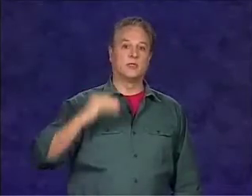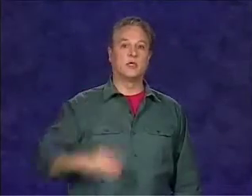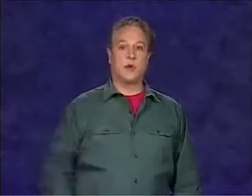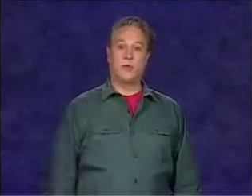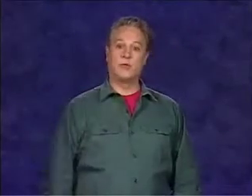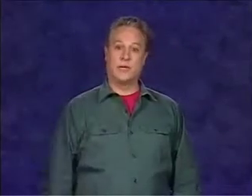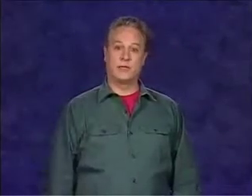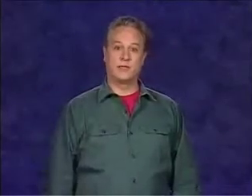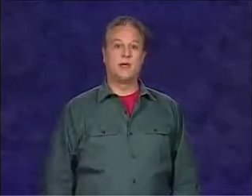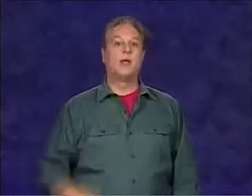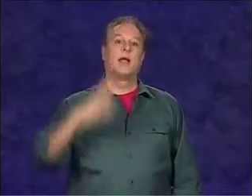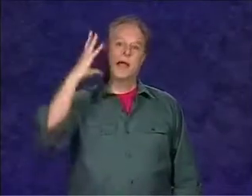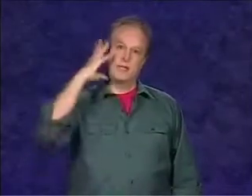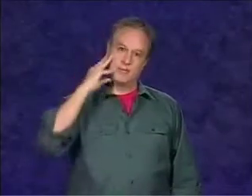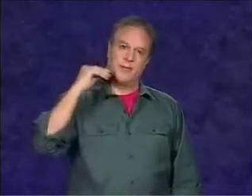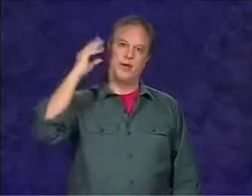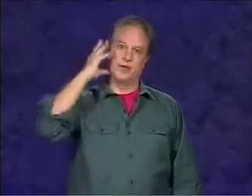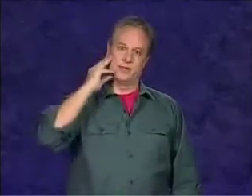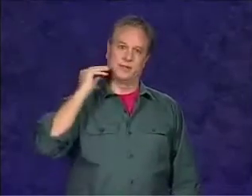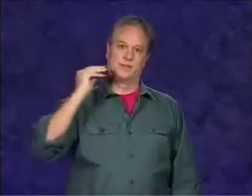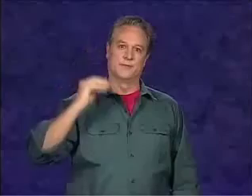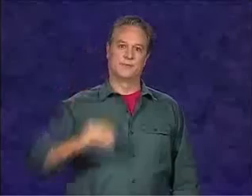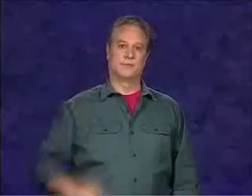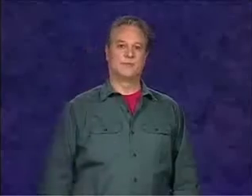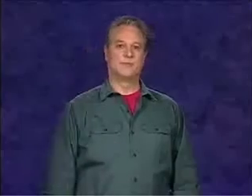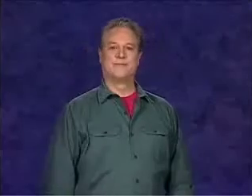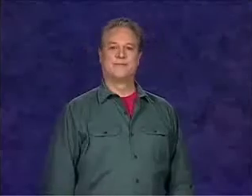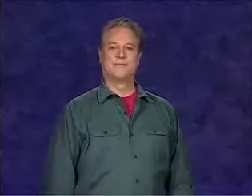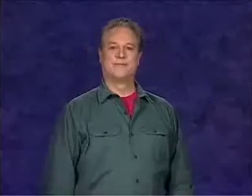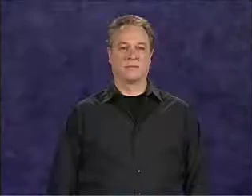to represent experience.